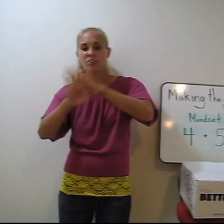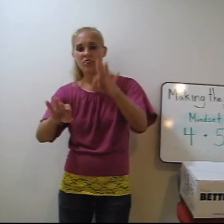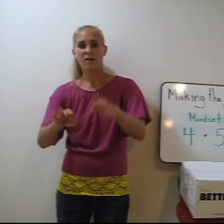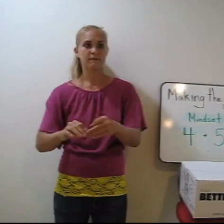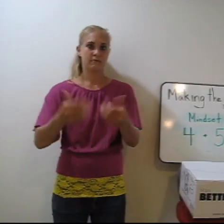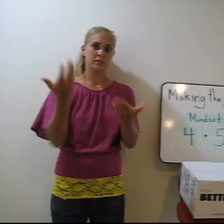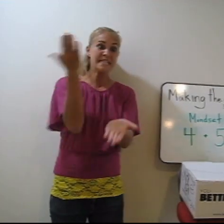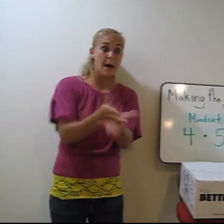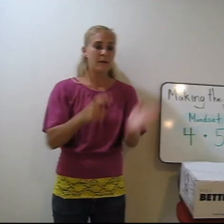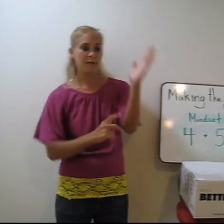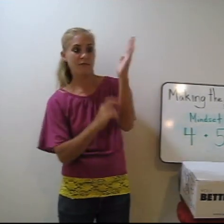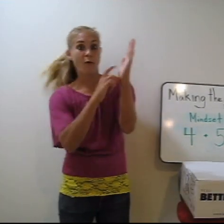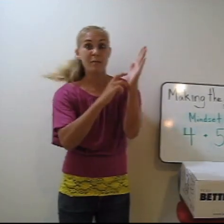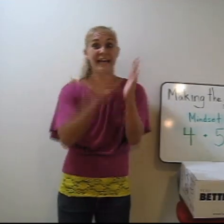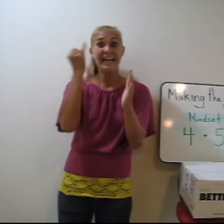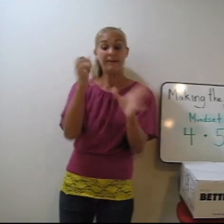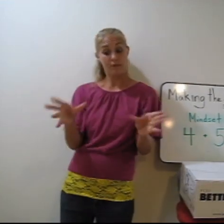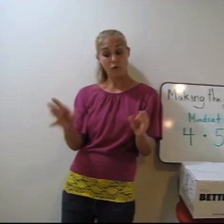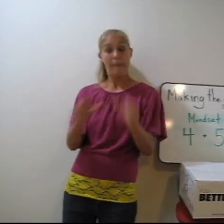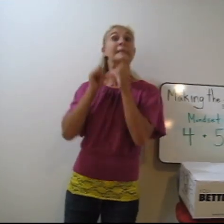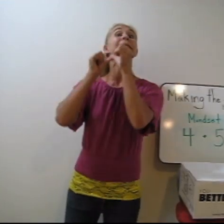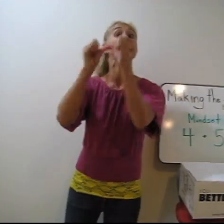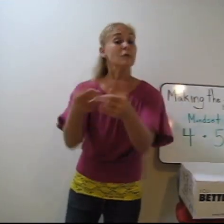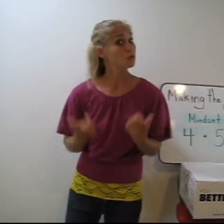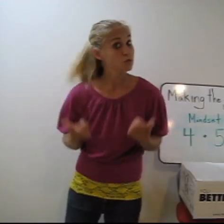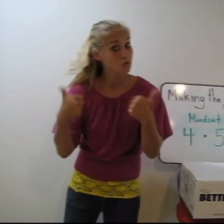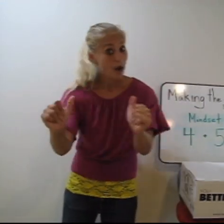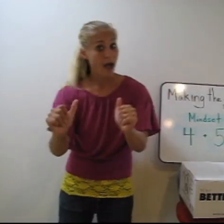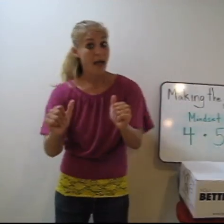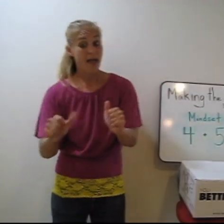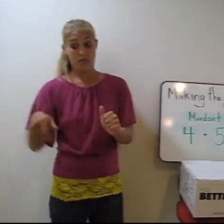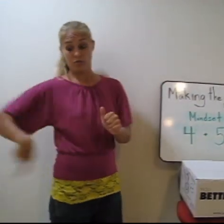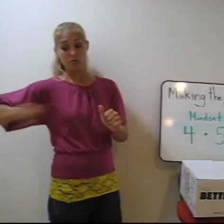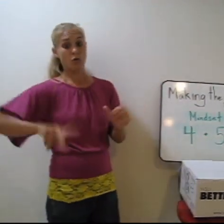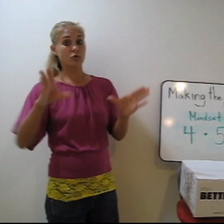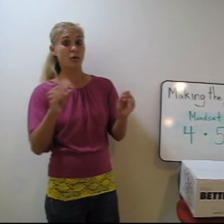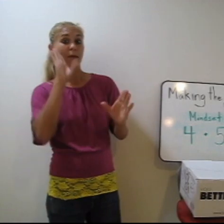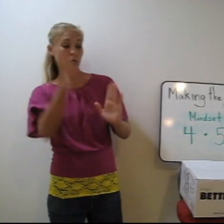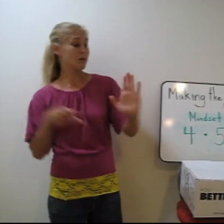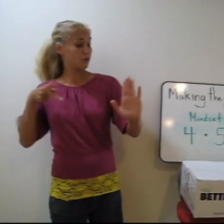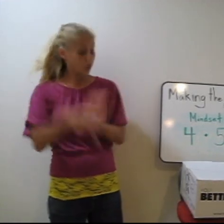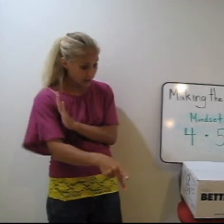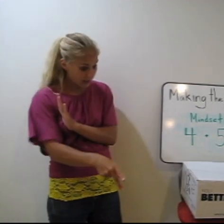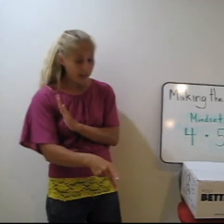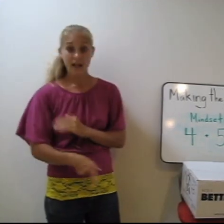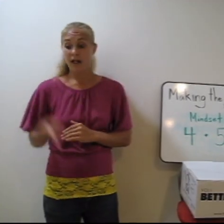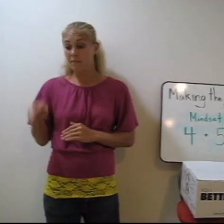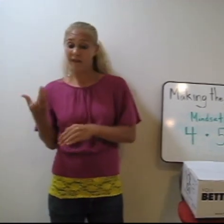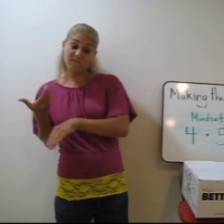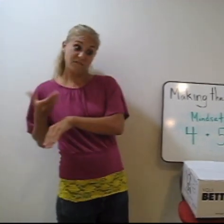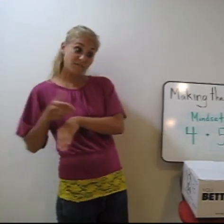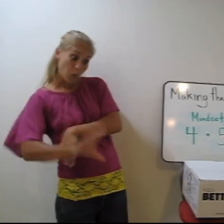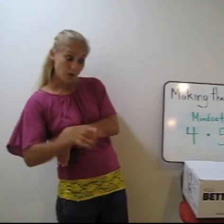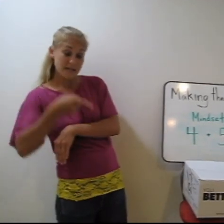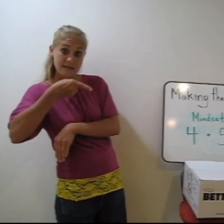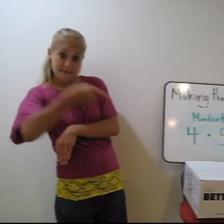climbing. If he persists still, they will kill him. The crabs, by force of the majority, stay together in